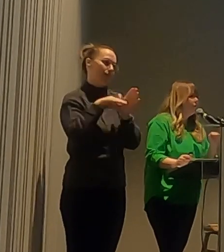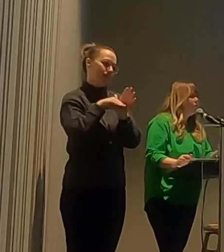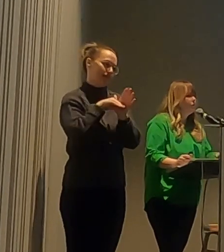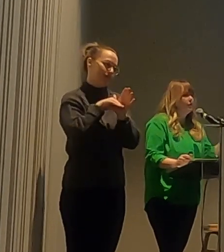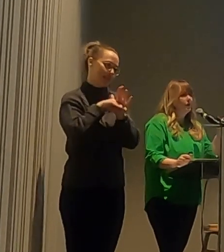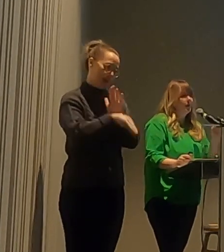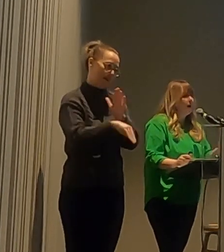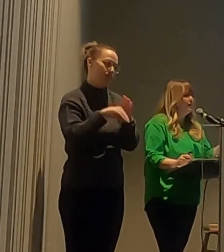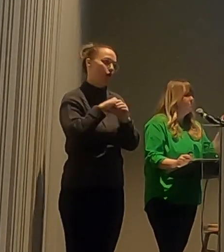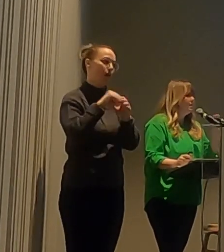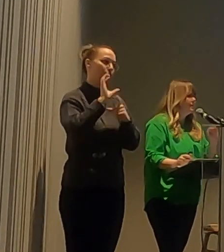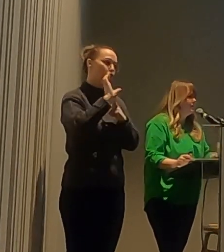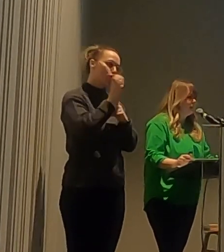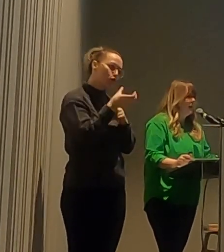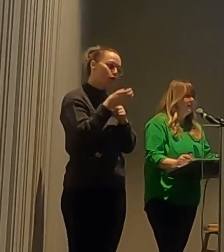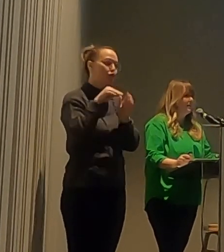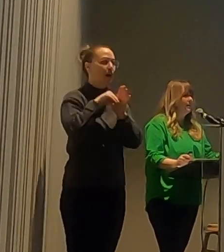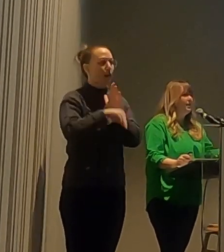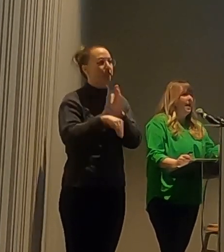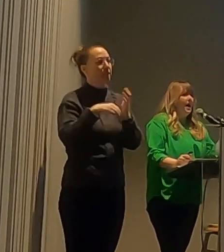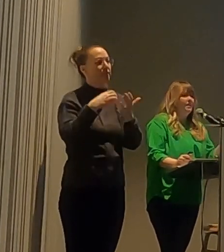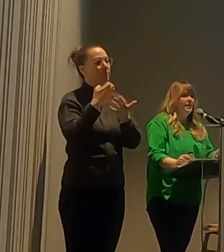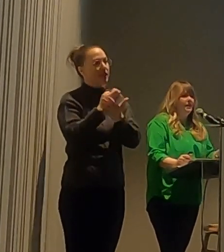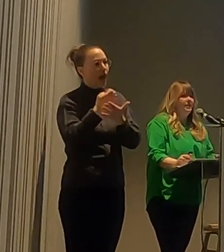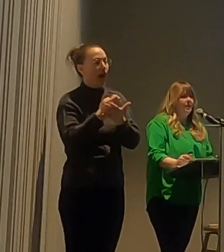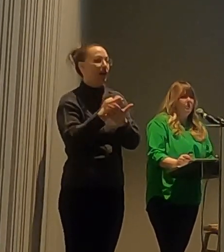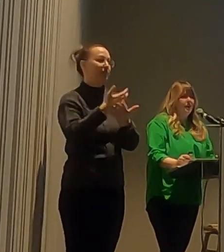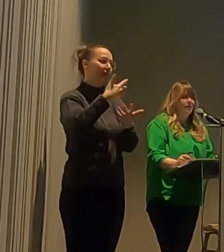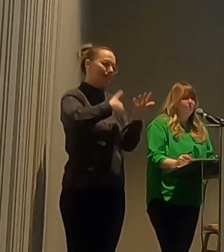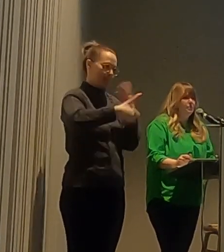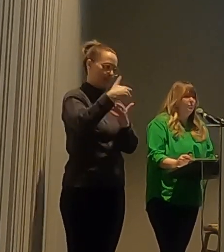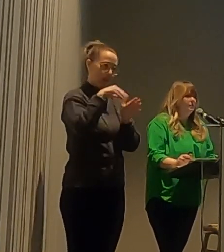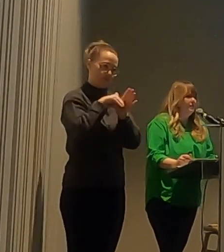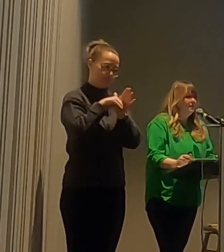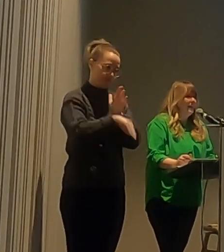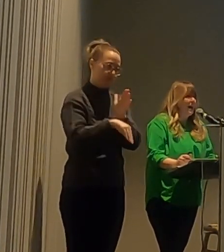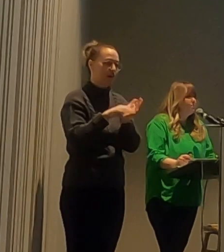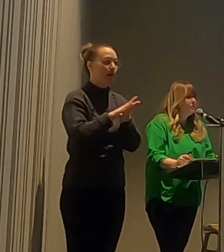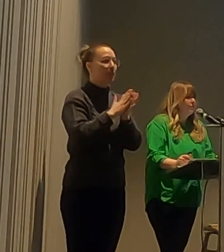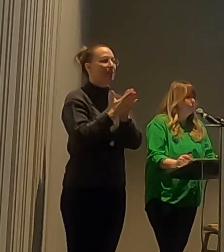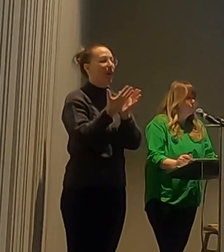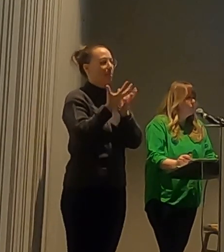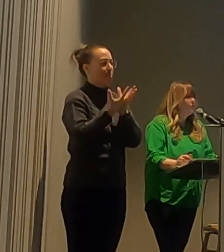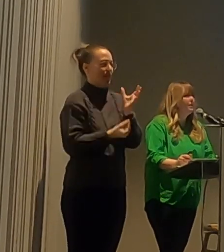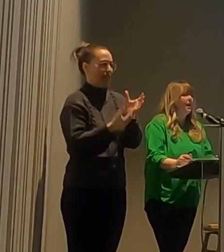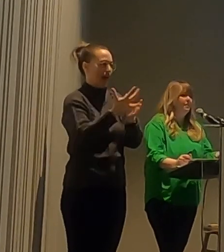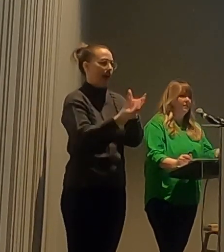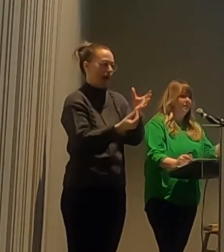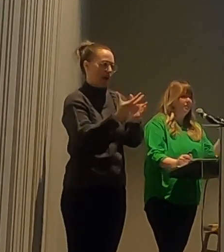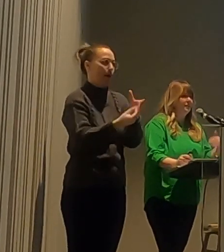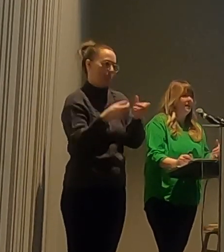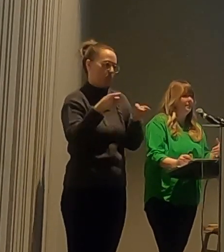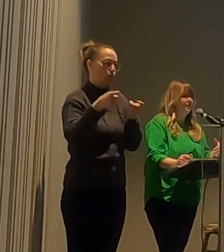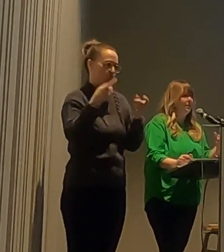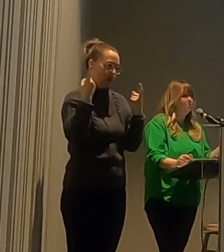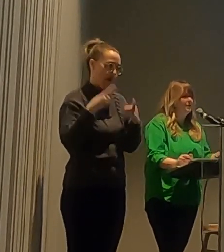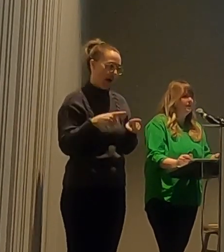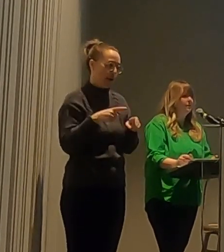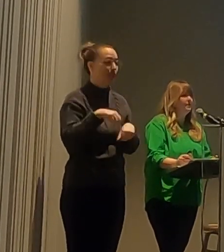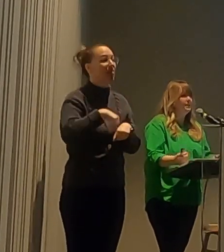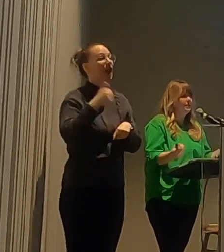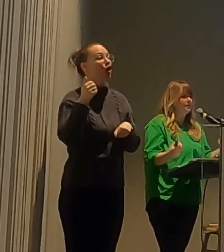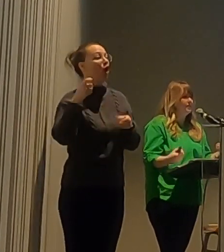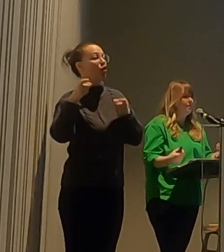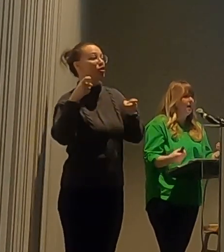in the culture, economy, society, and then there becomes sort of these gaps in rule, and then another dynasty